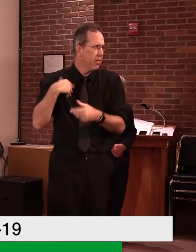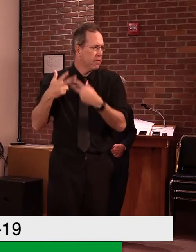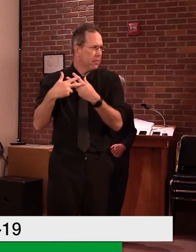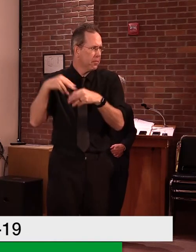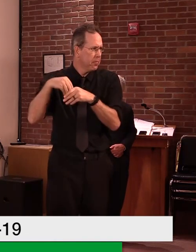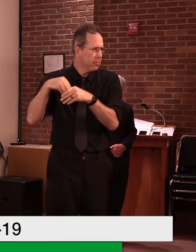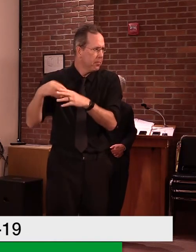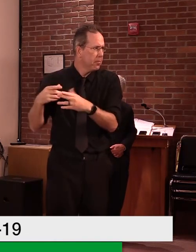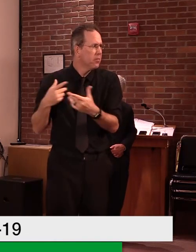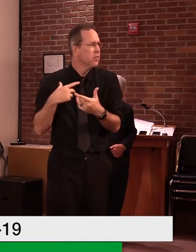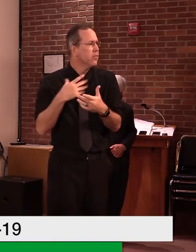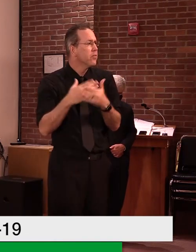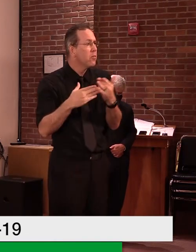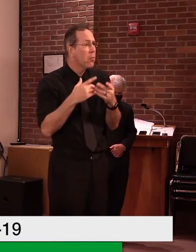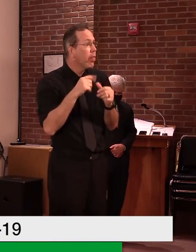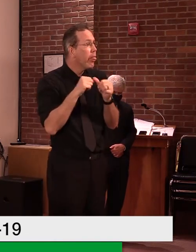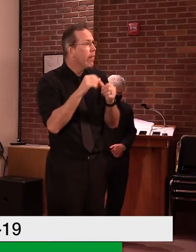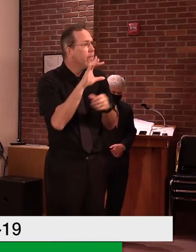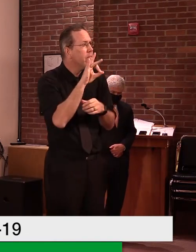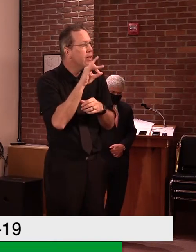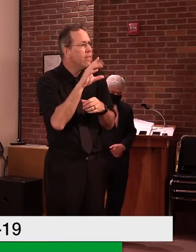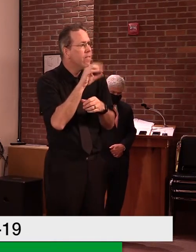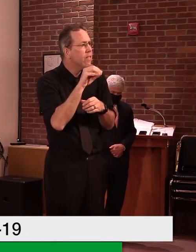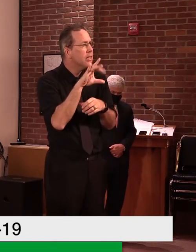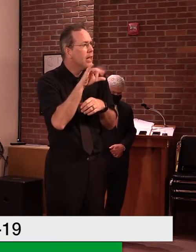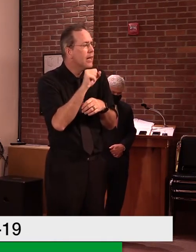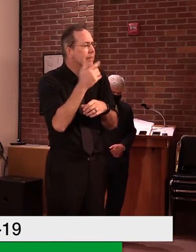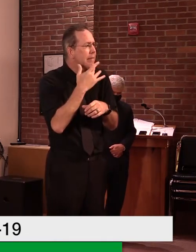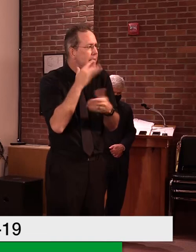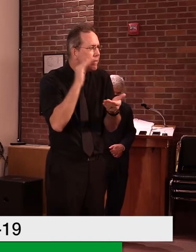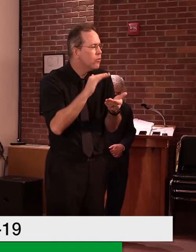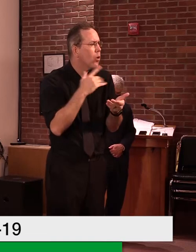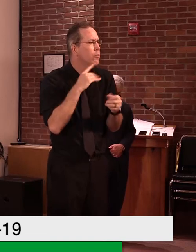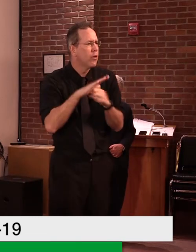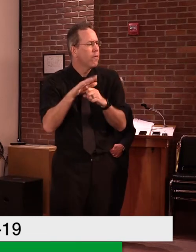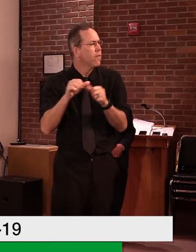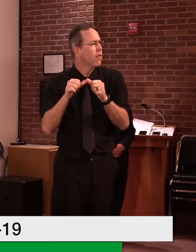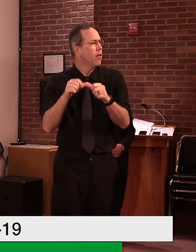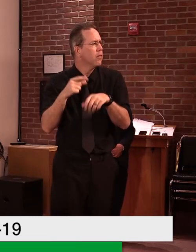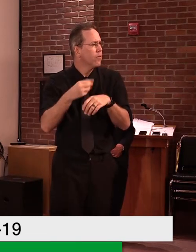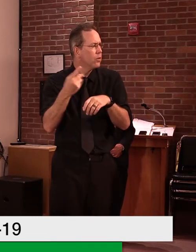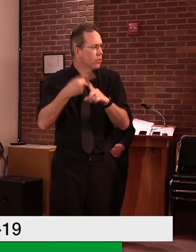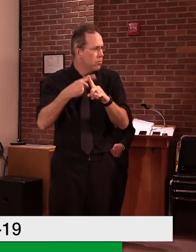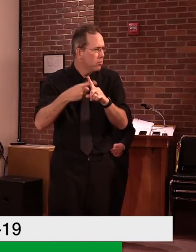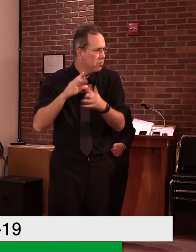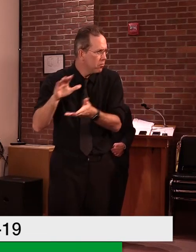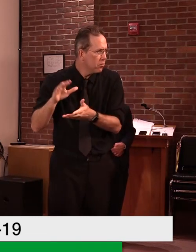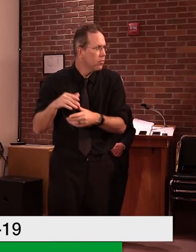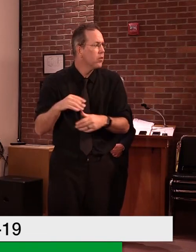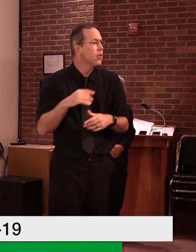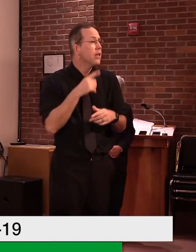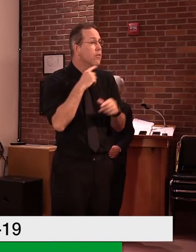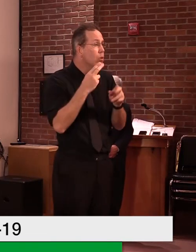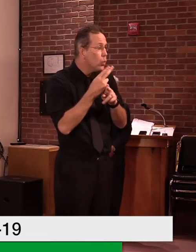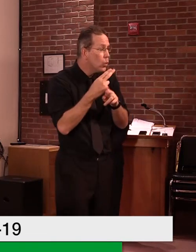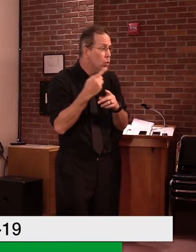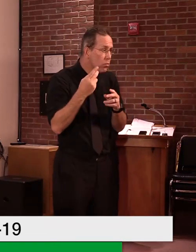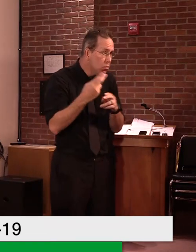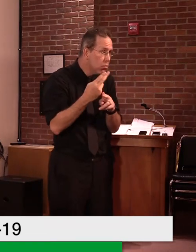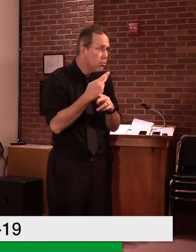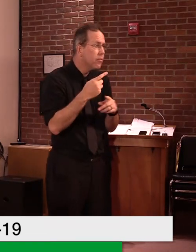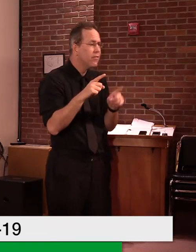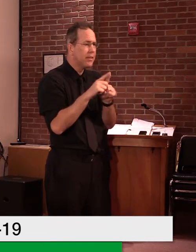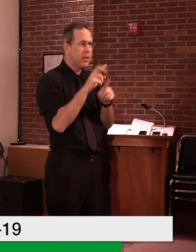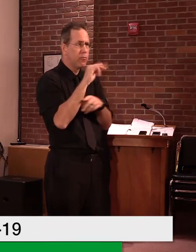days, all the way up to some things are in stock for over a year based on current burn rate. Relative to